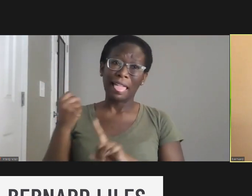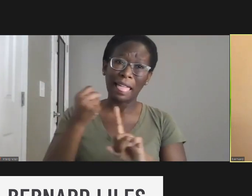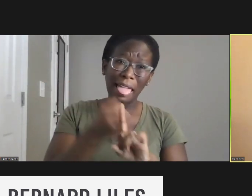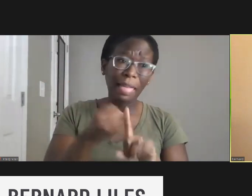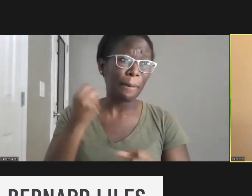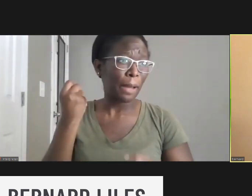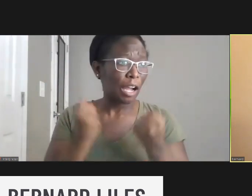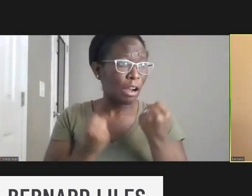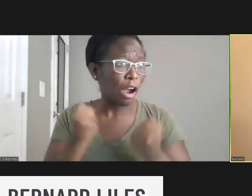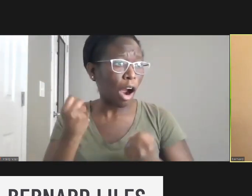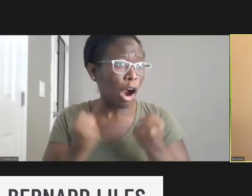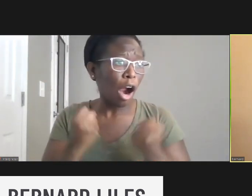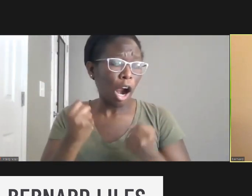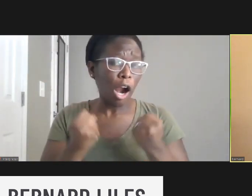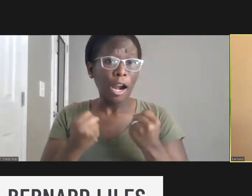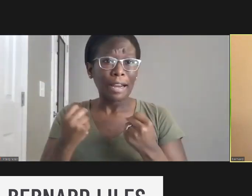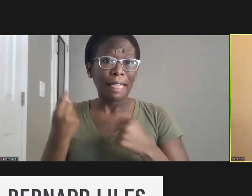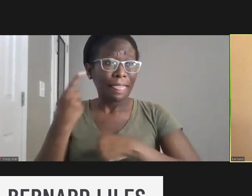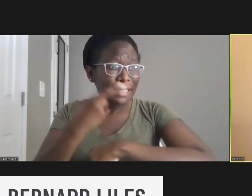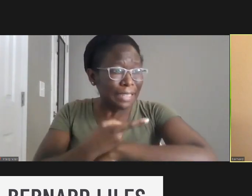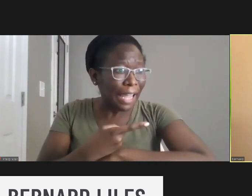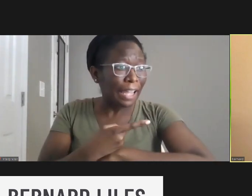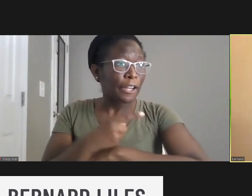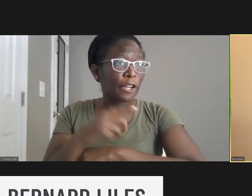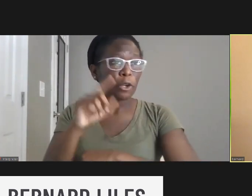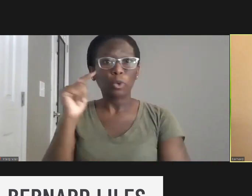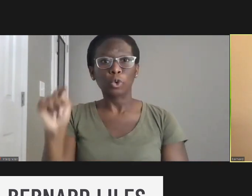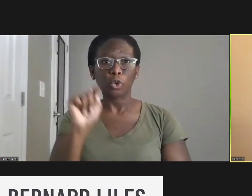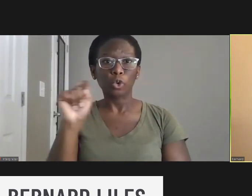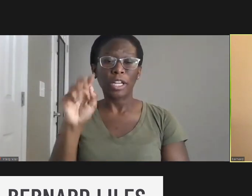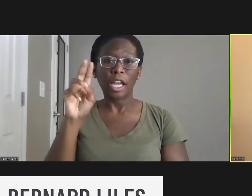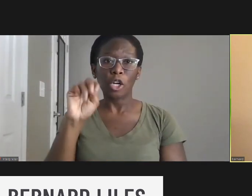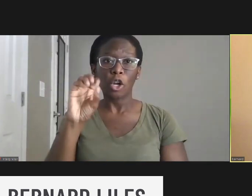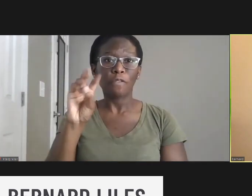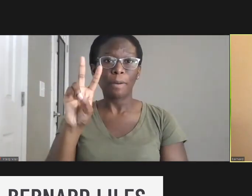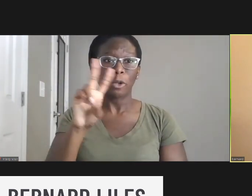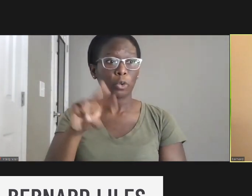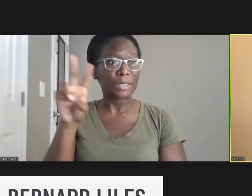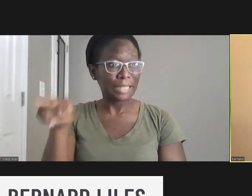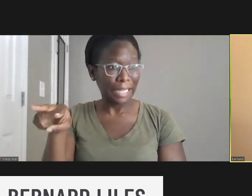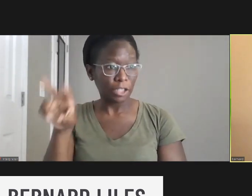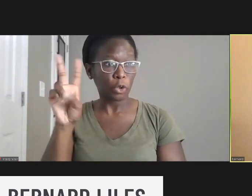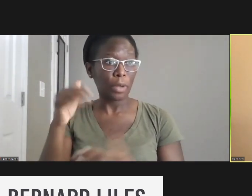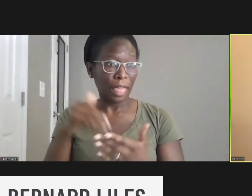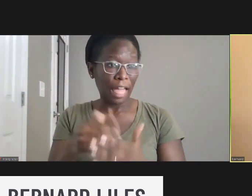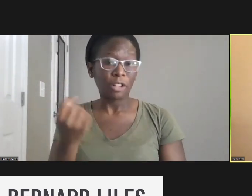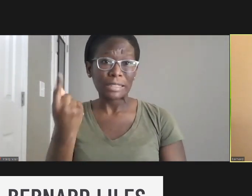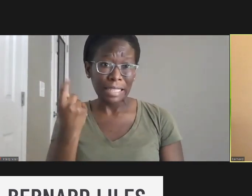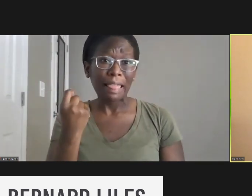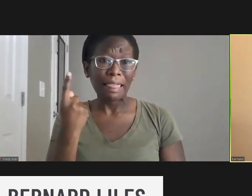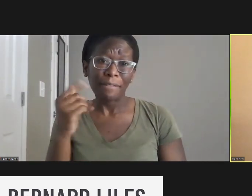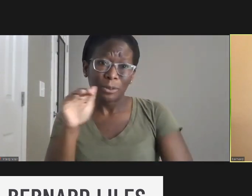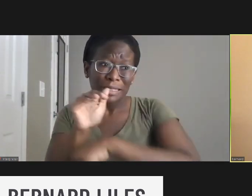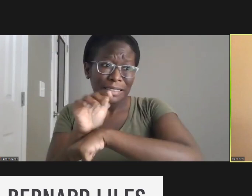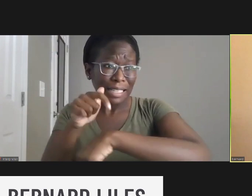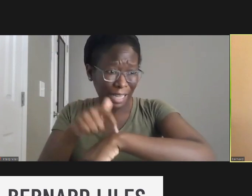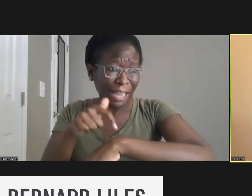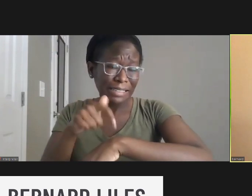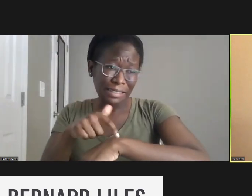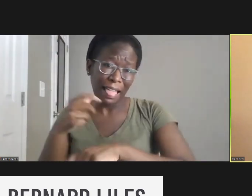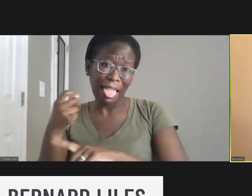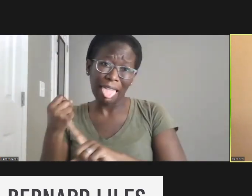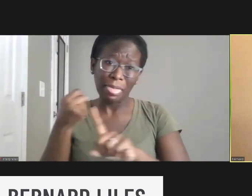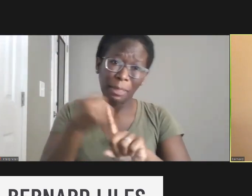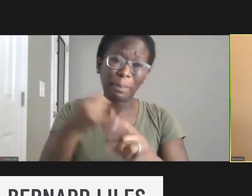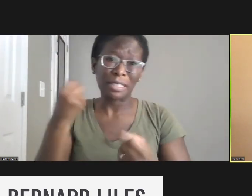night. It was Tuesday, November 2nd, 2011. At that time, and I was